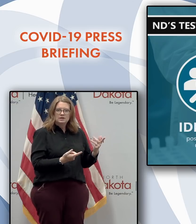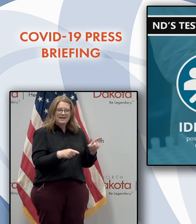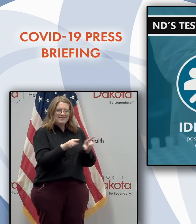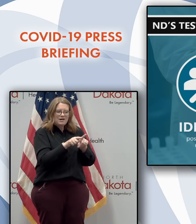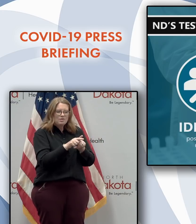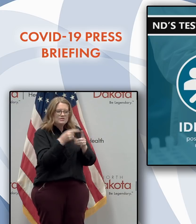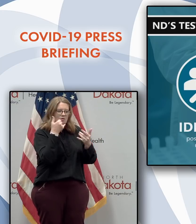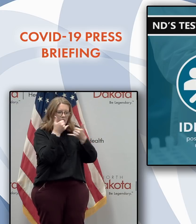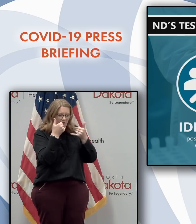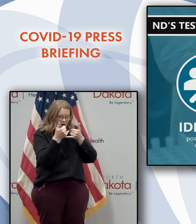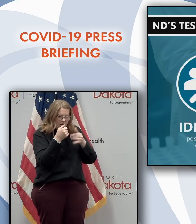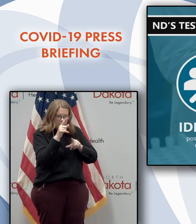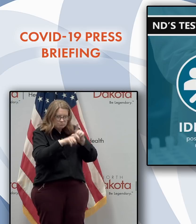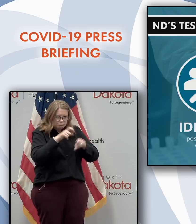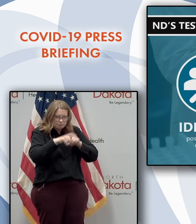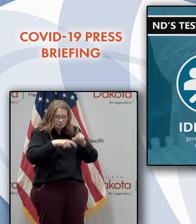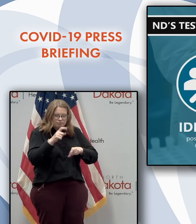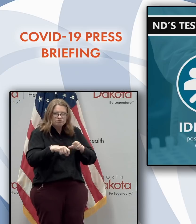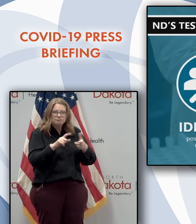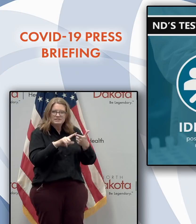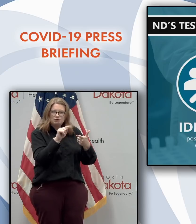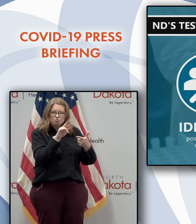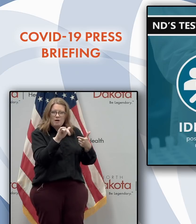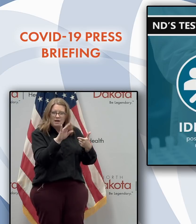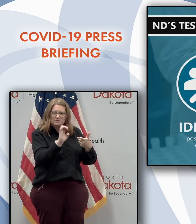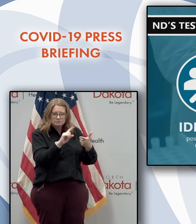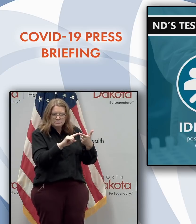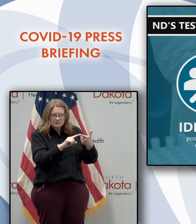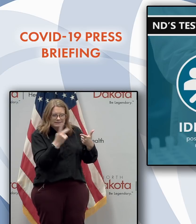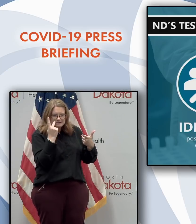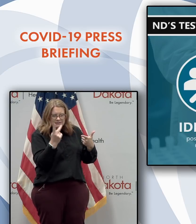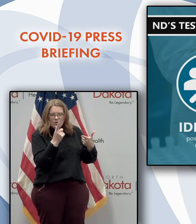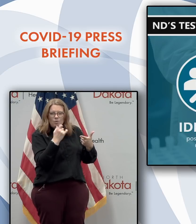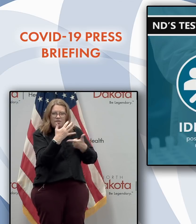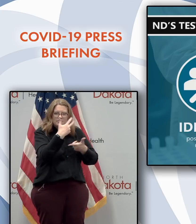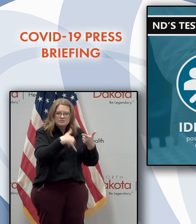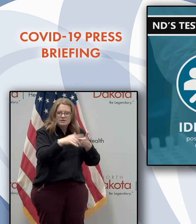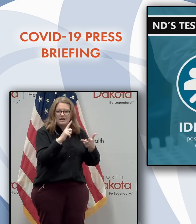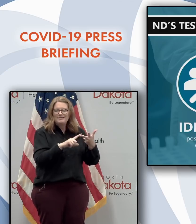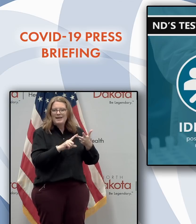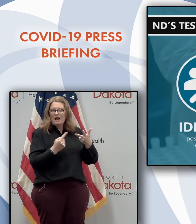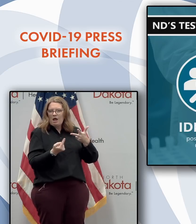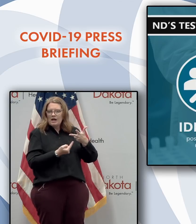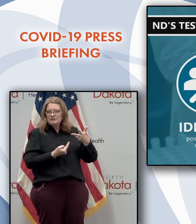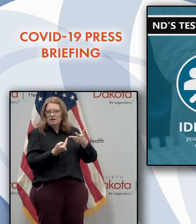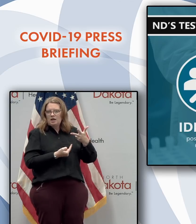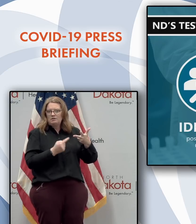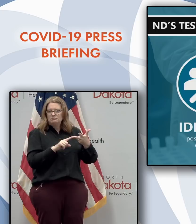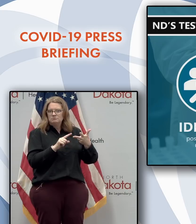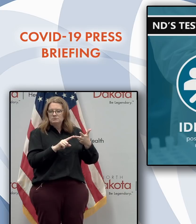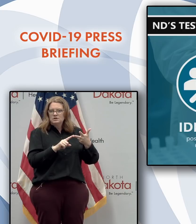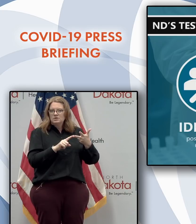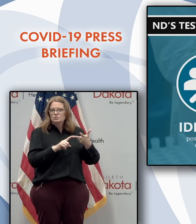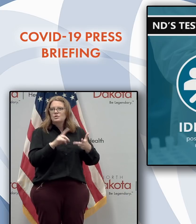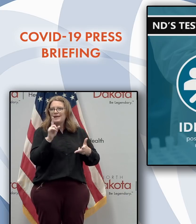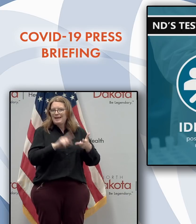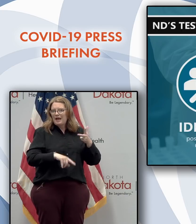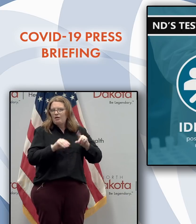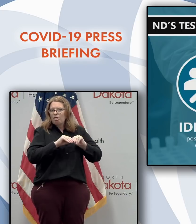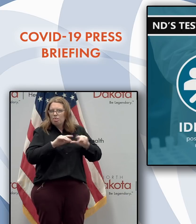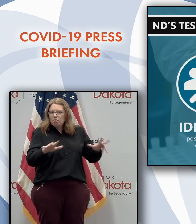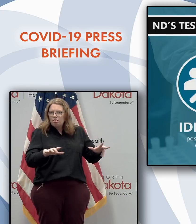to quarantine or isolate till they're past their point of being able to be